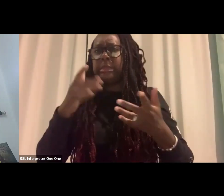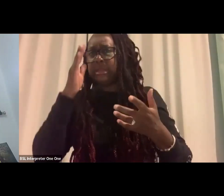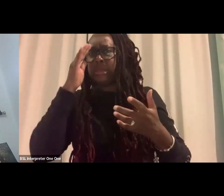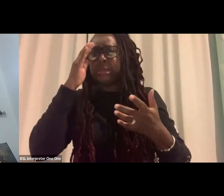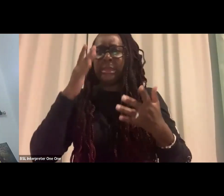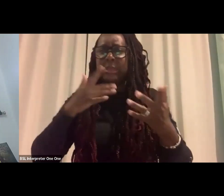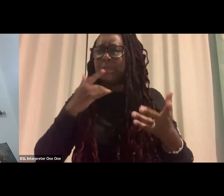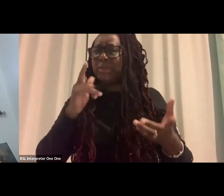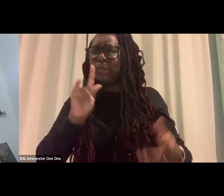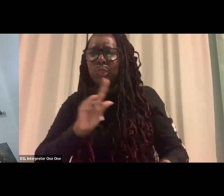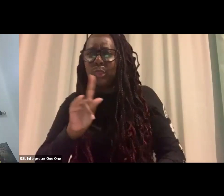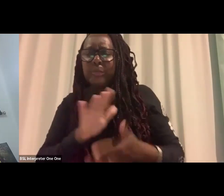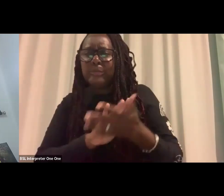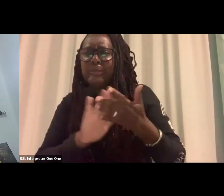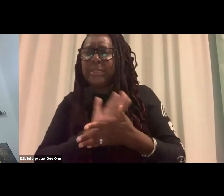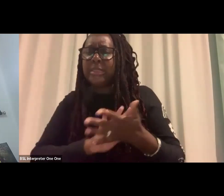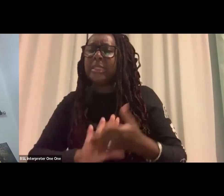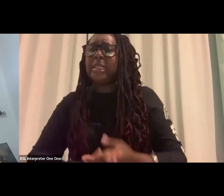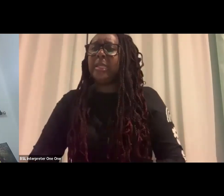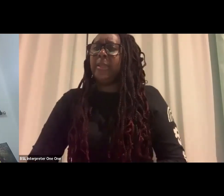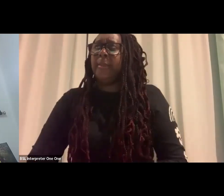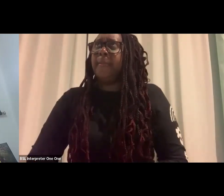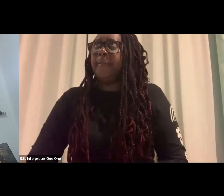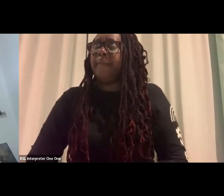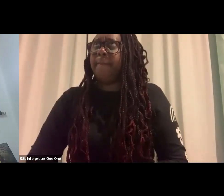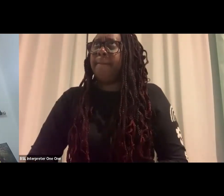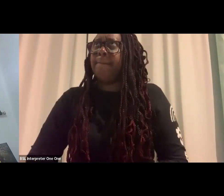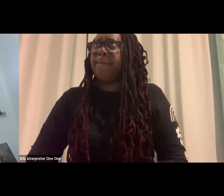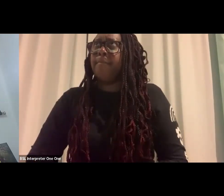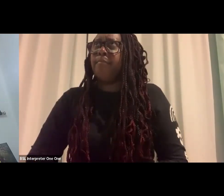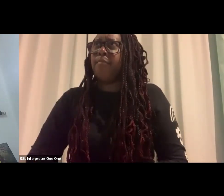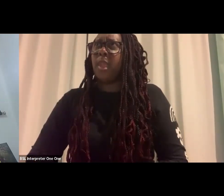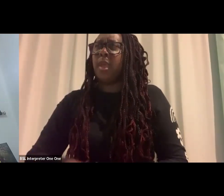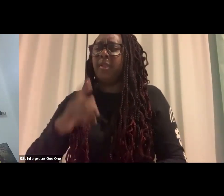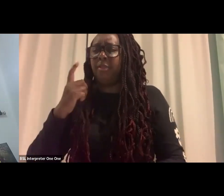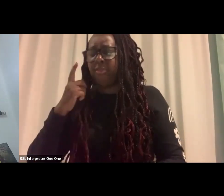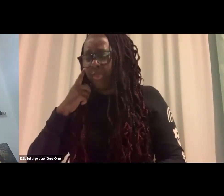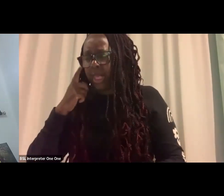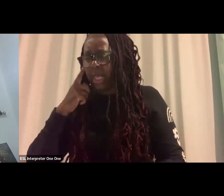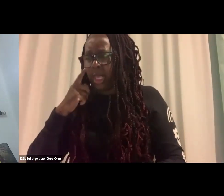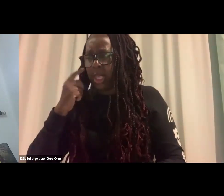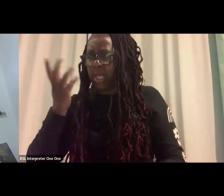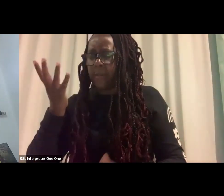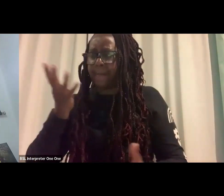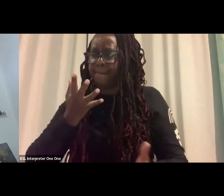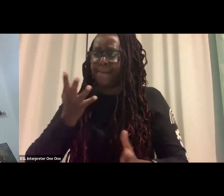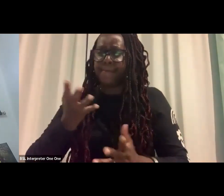or is it always that we have, and at certain point, I think we really have to